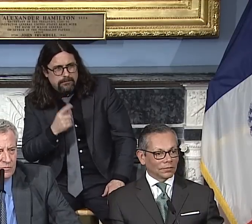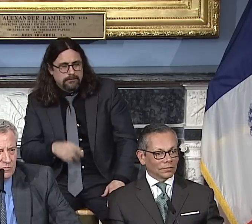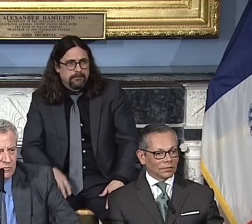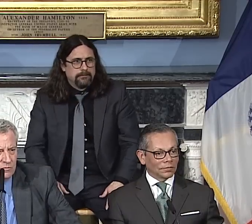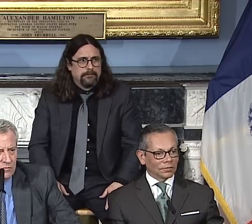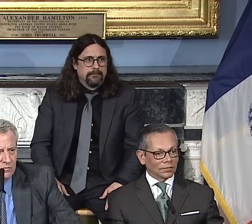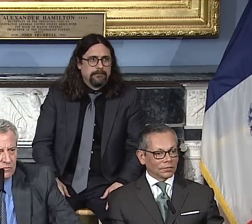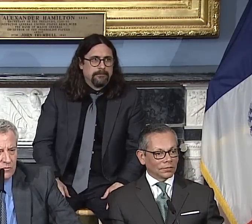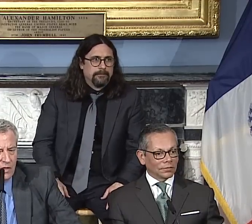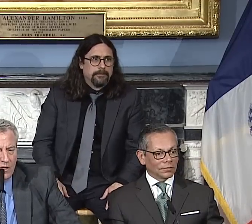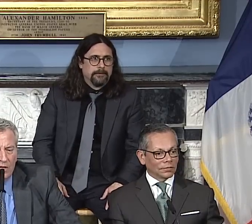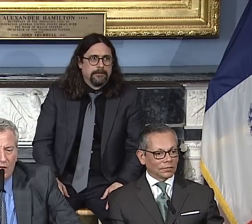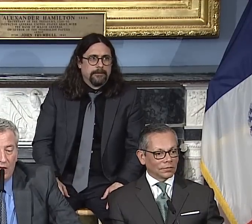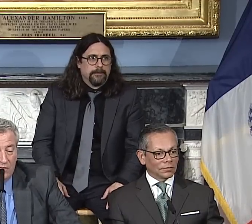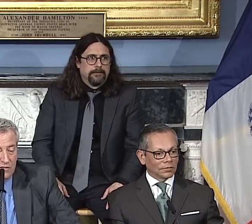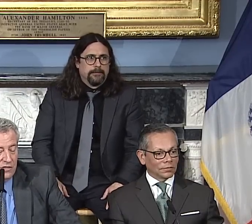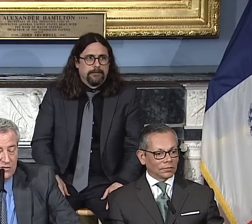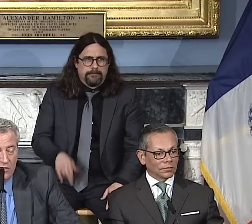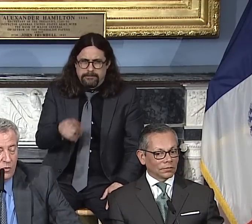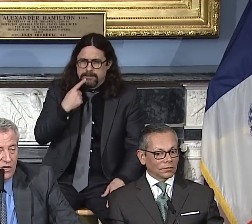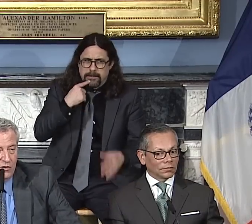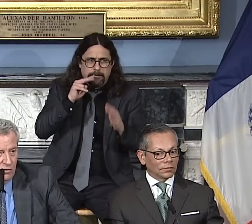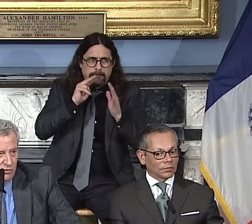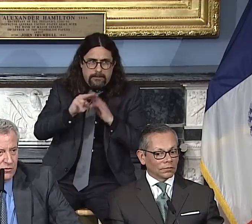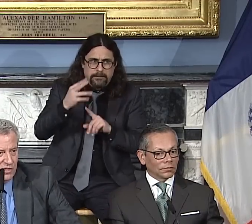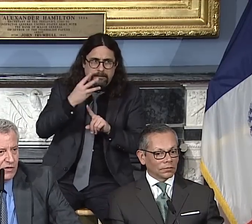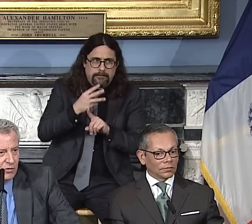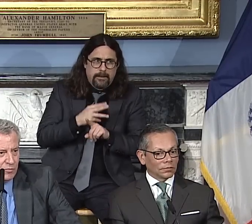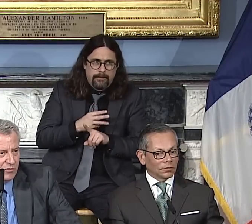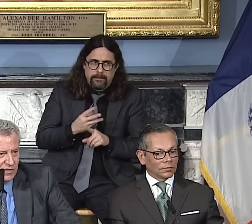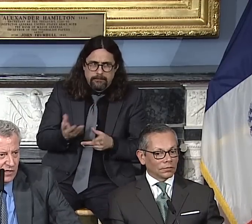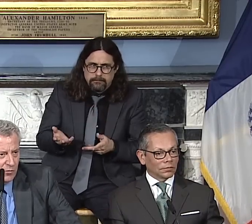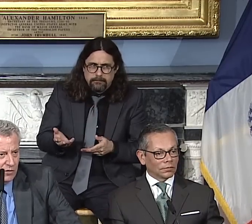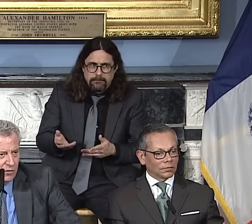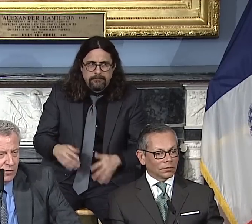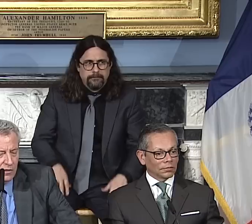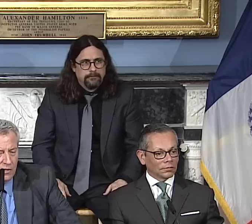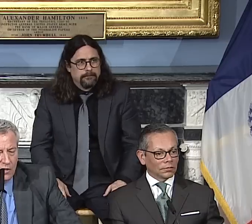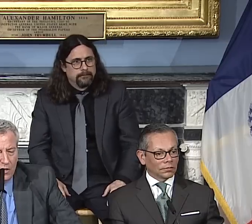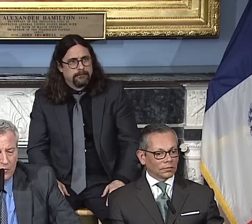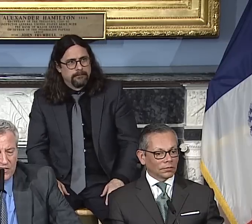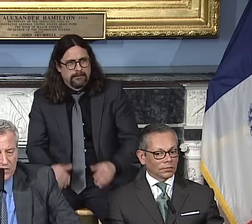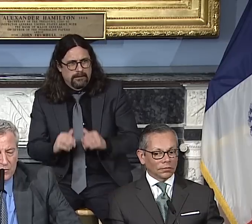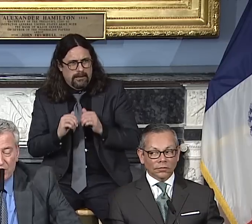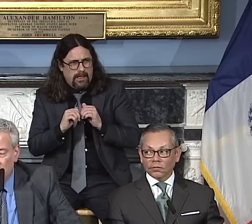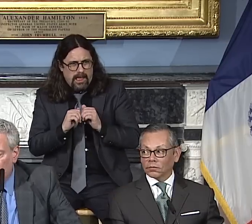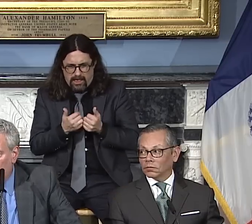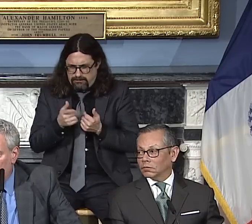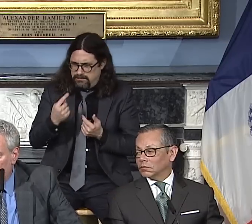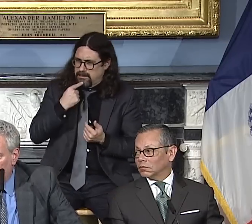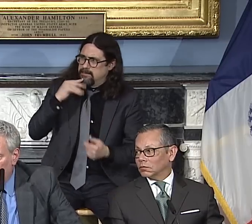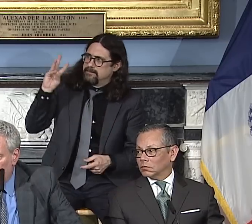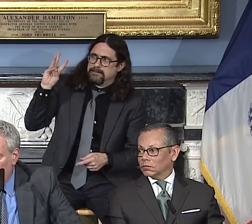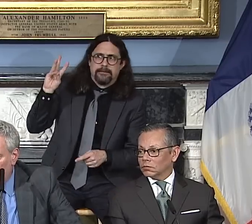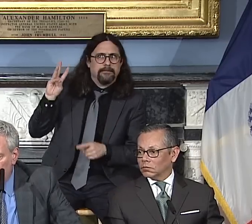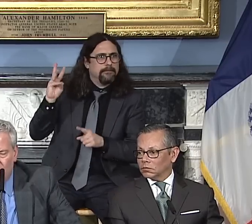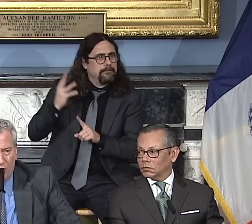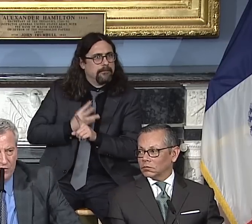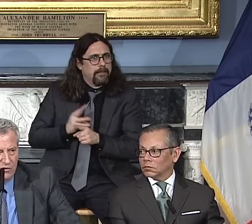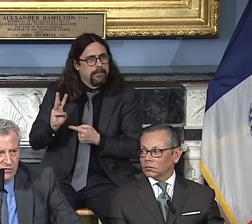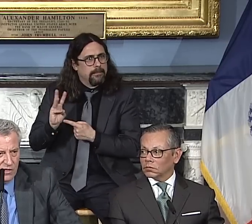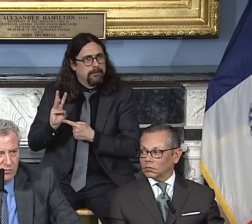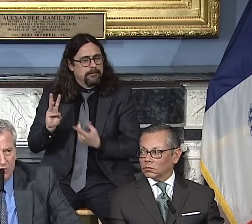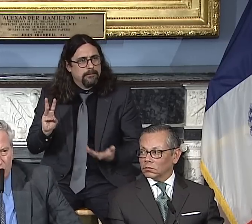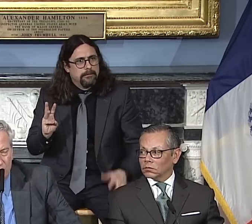you come up with that calculation? There's no one on earth who can give you a perfect number. This is based, and I'll let Dr. Barbeau, who's